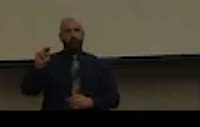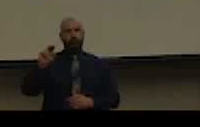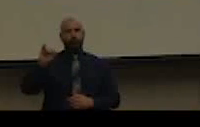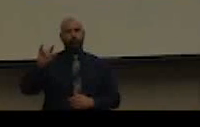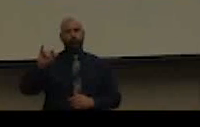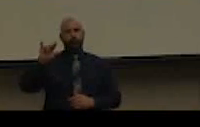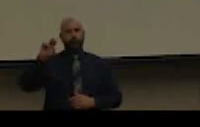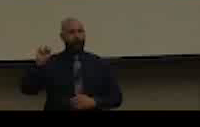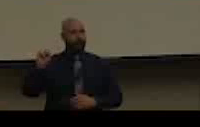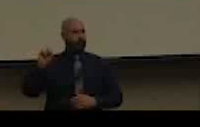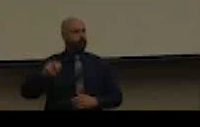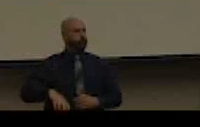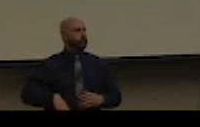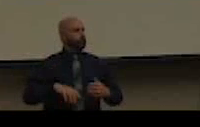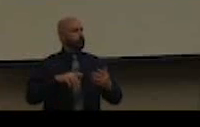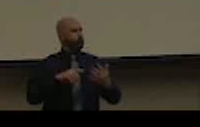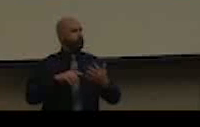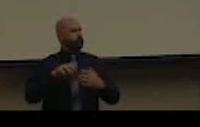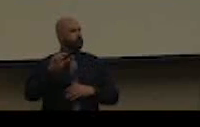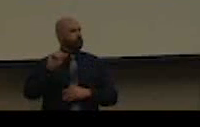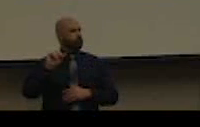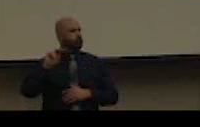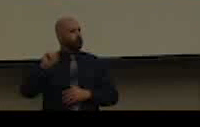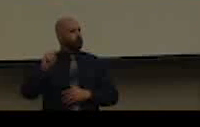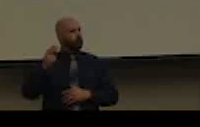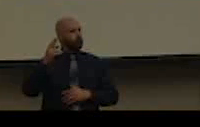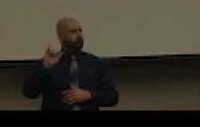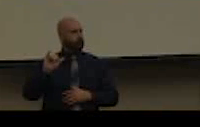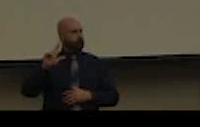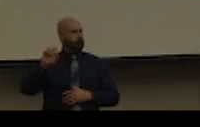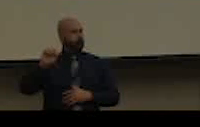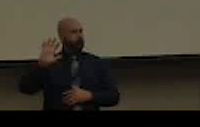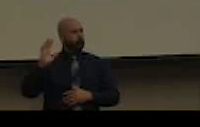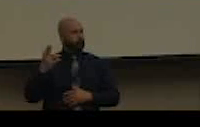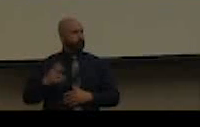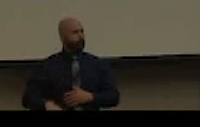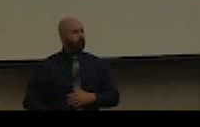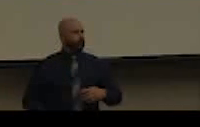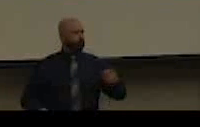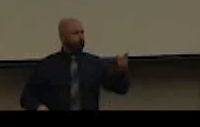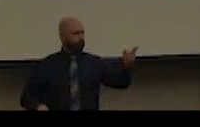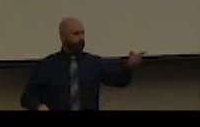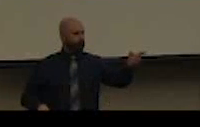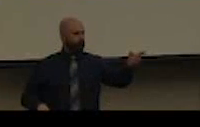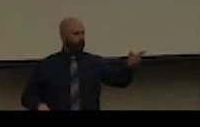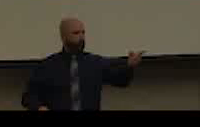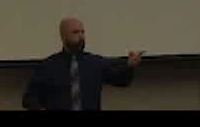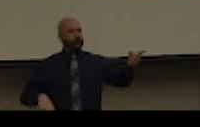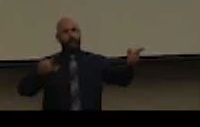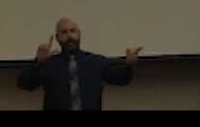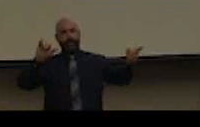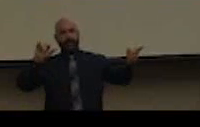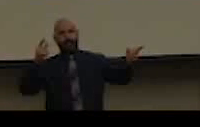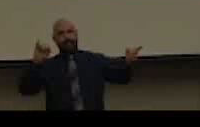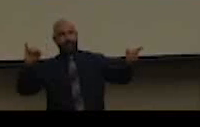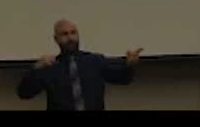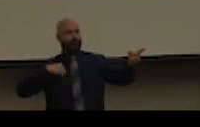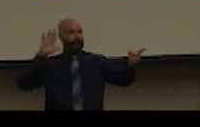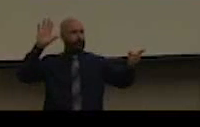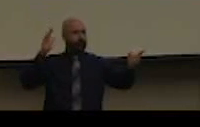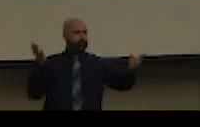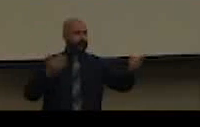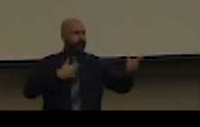Anthony Leach. Dr. Keith Leggett. That's maybe, yeah. Yeah, this is up here. Carter.